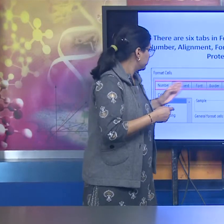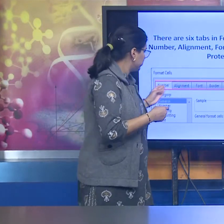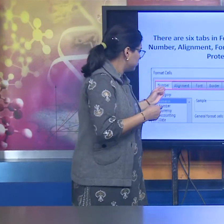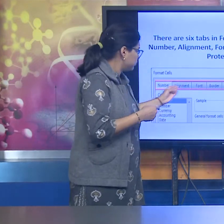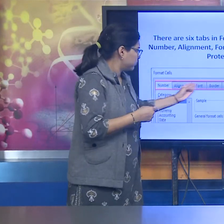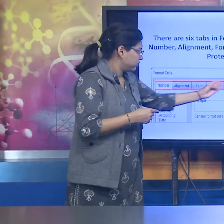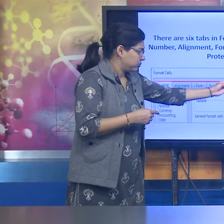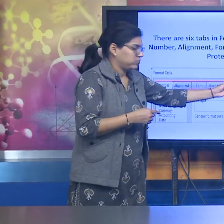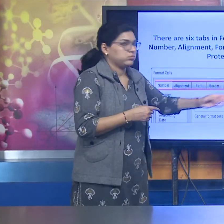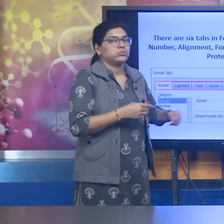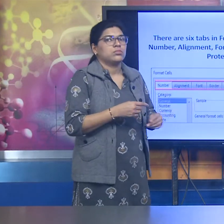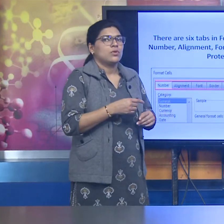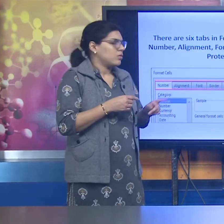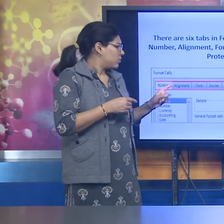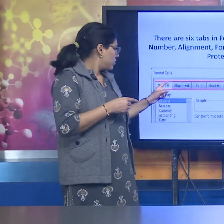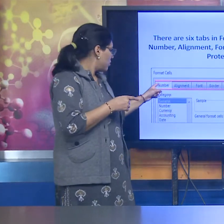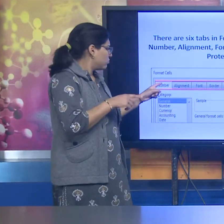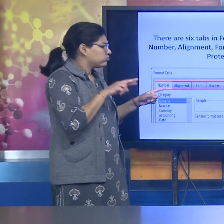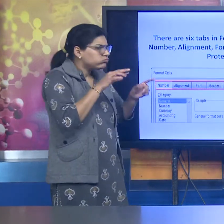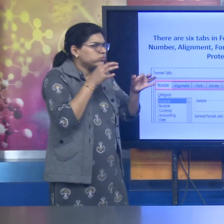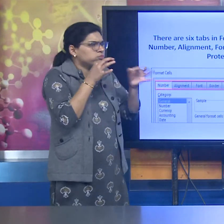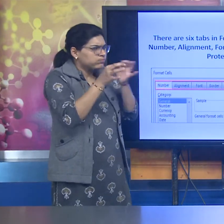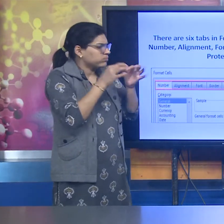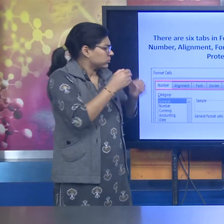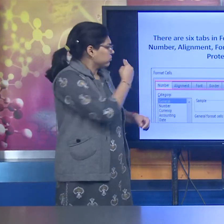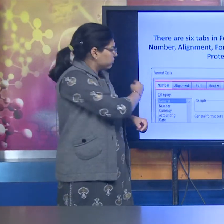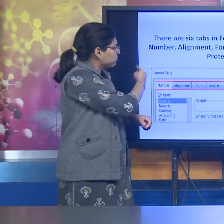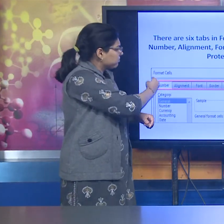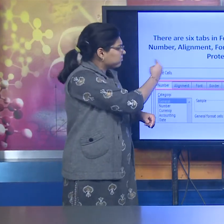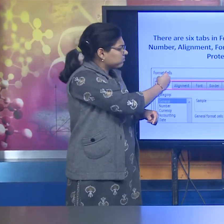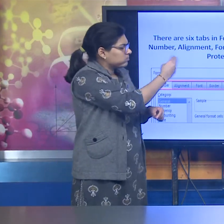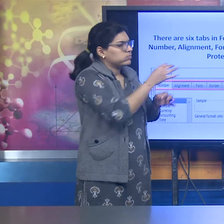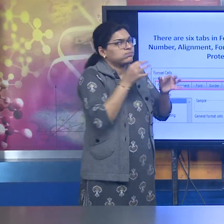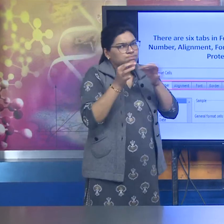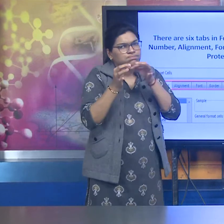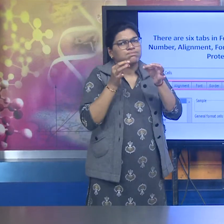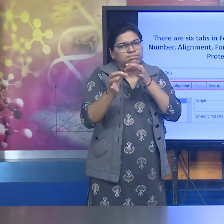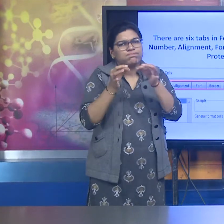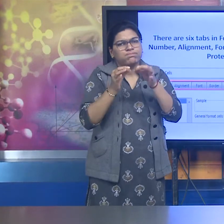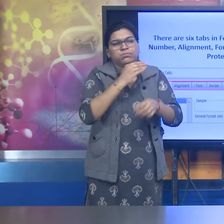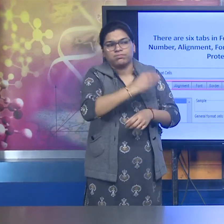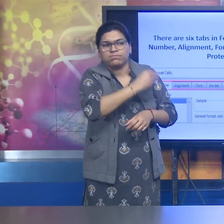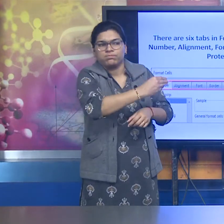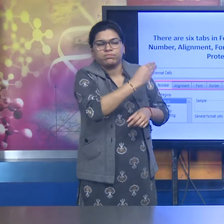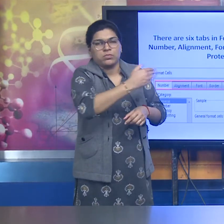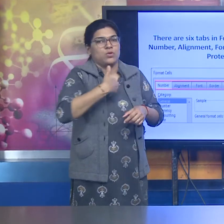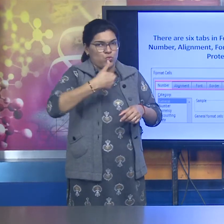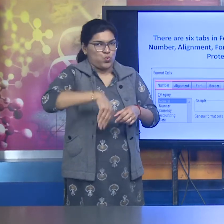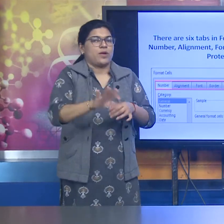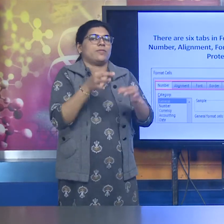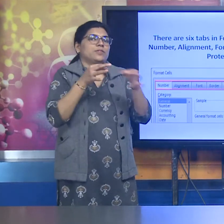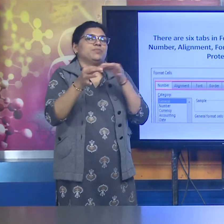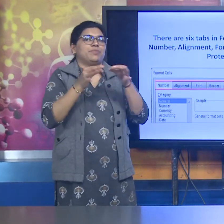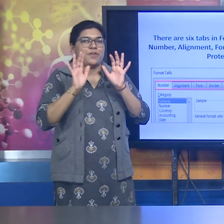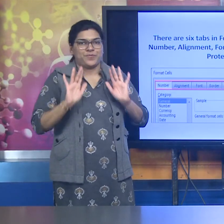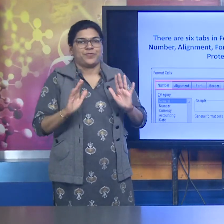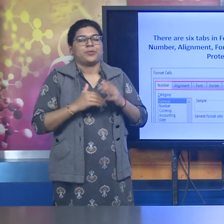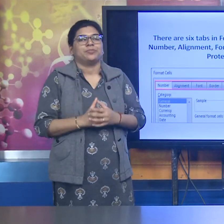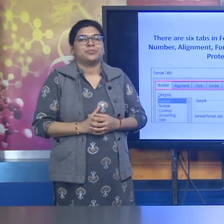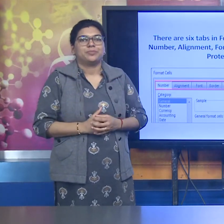as following: number, alignment, font, border, fill,